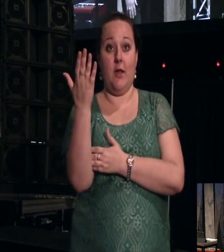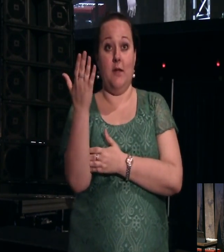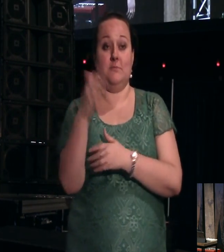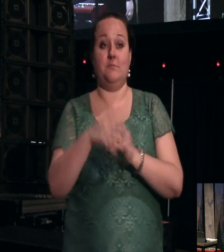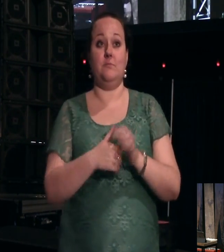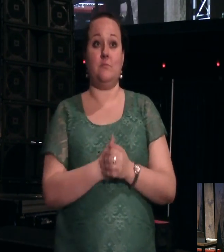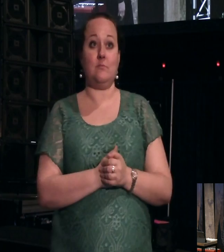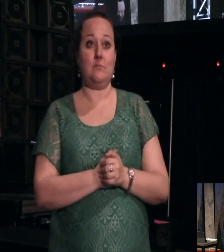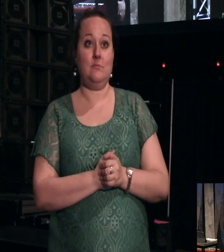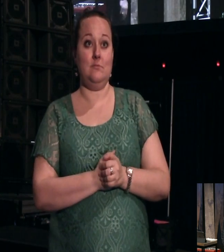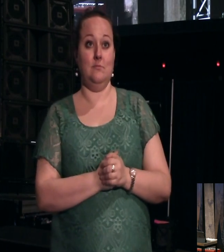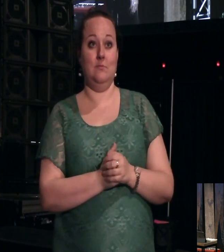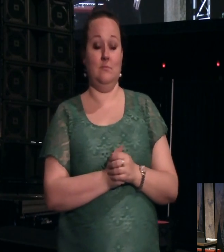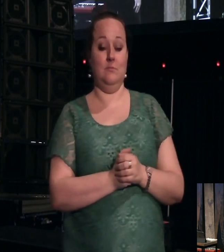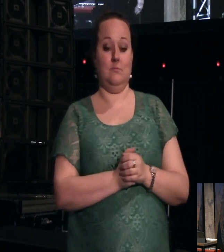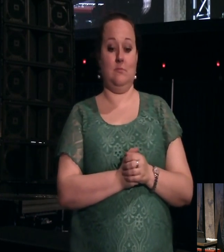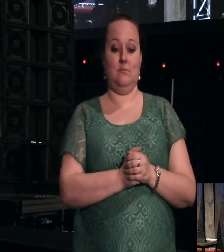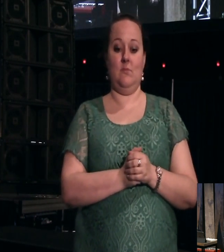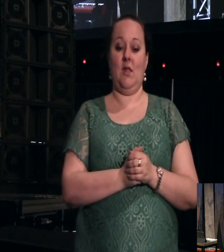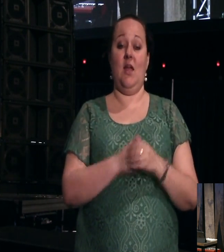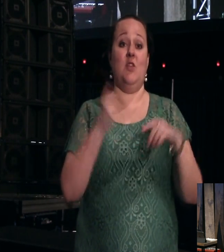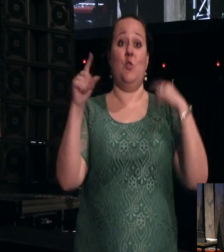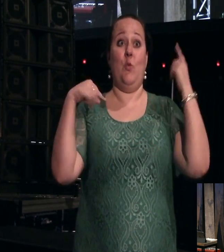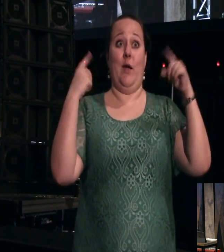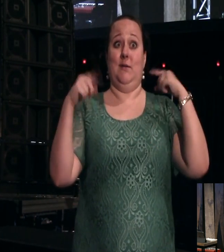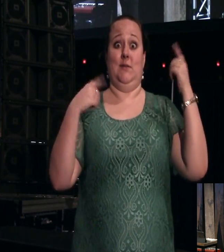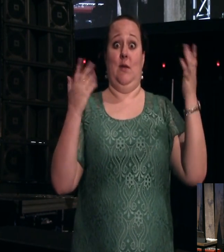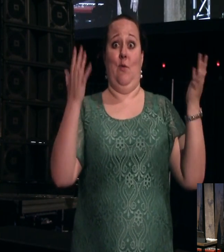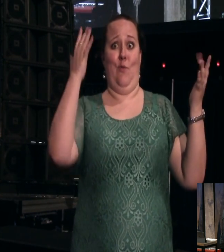day starts.